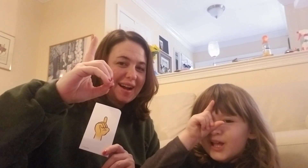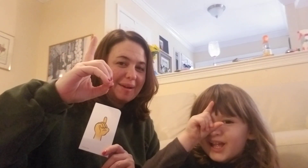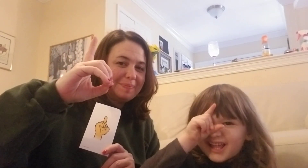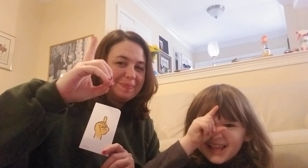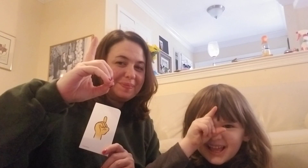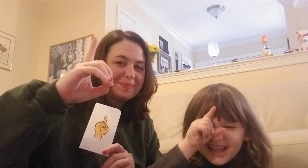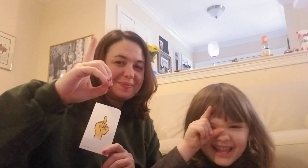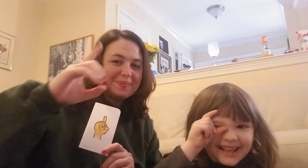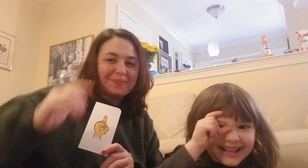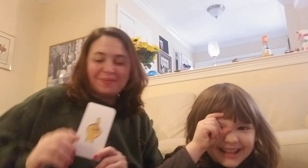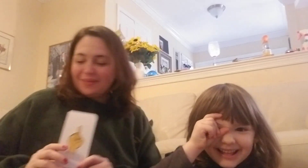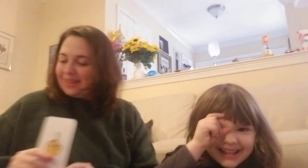job.